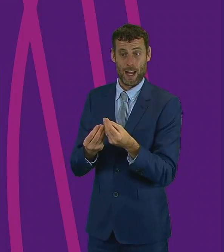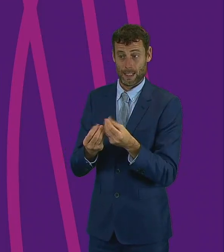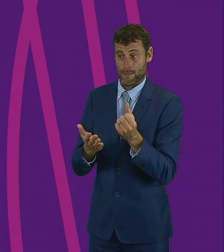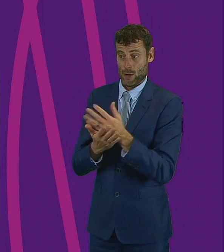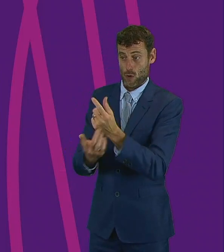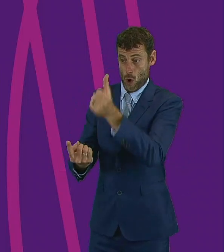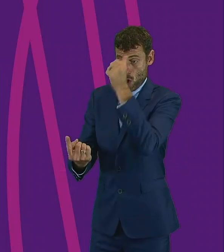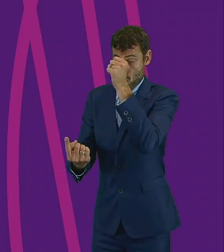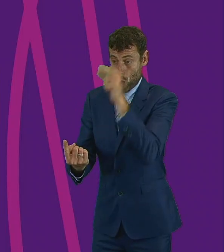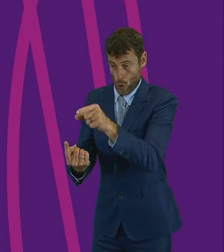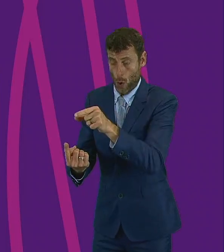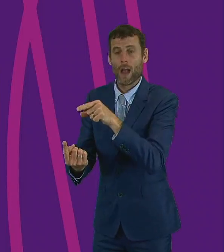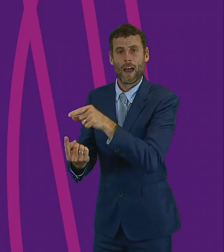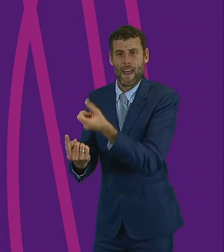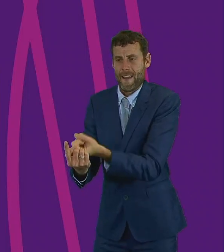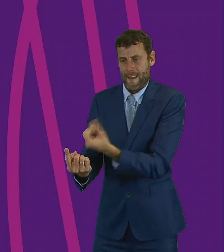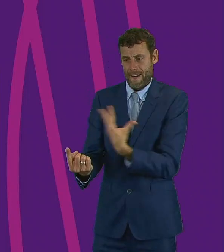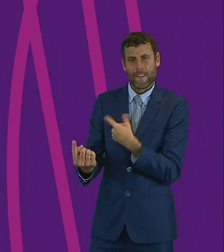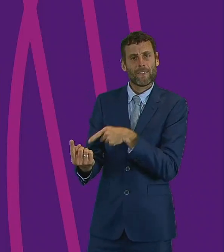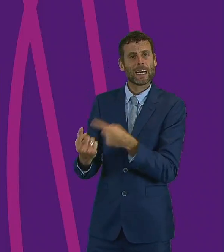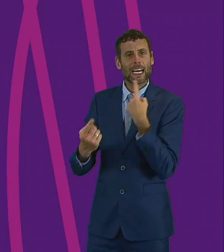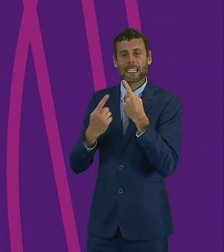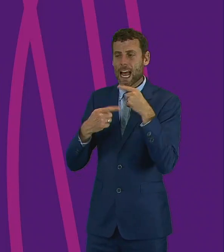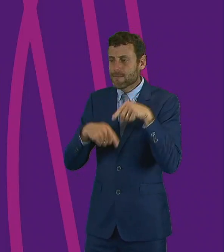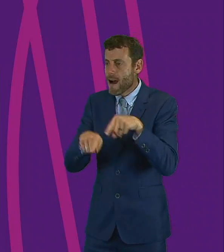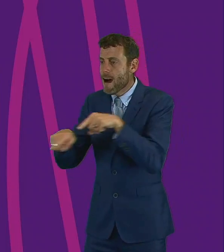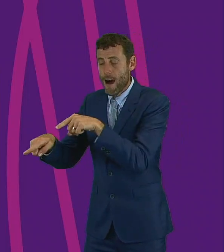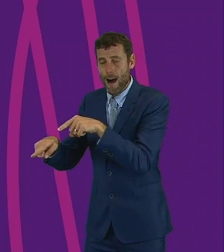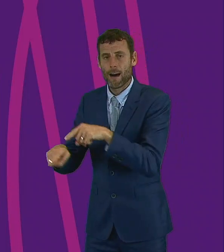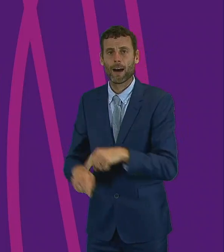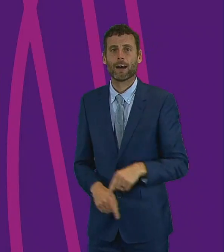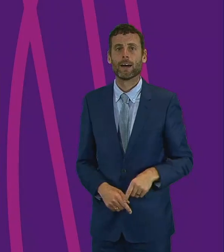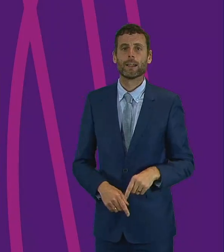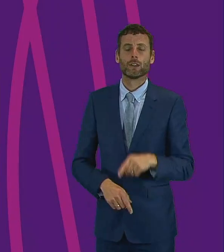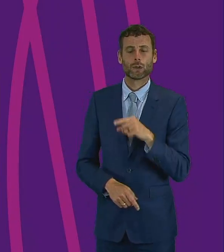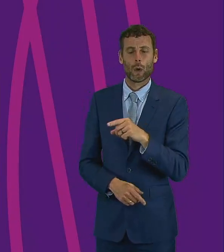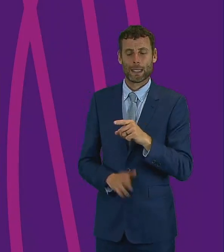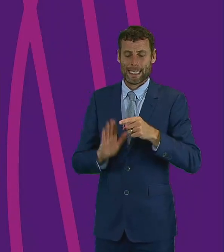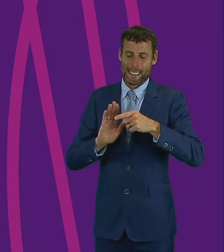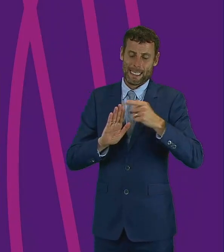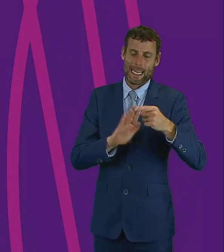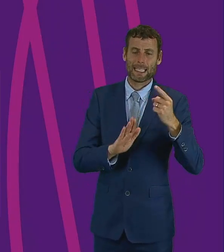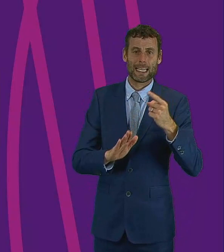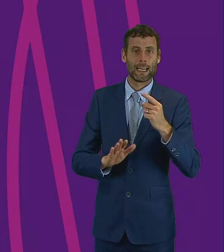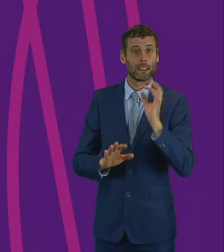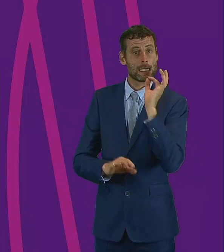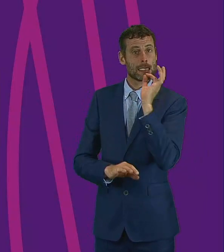our response more broadly. Fluctuations in demand for testing have